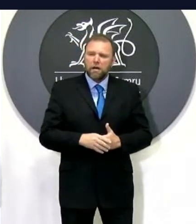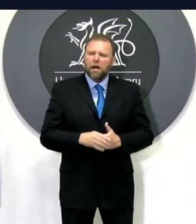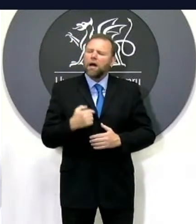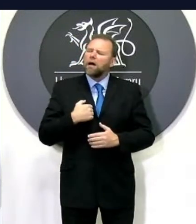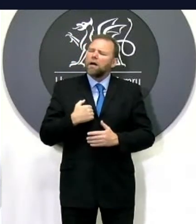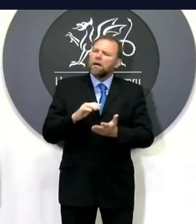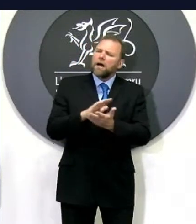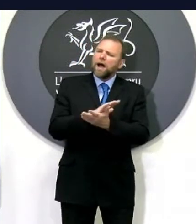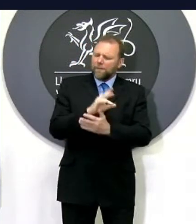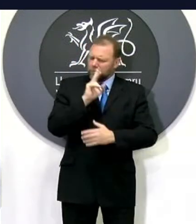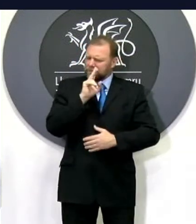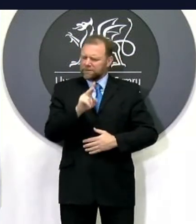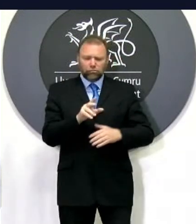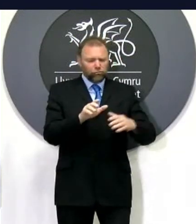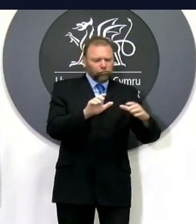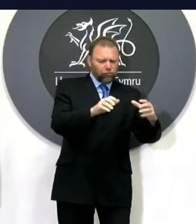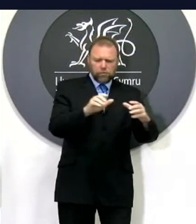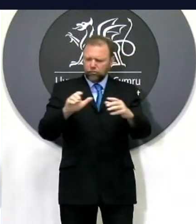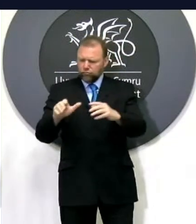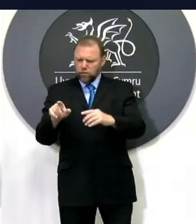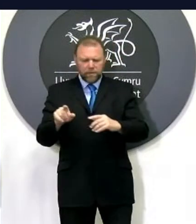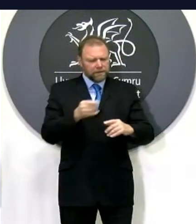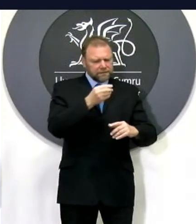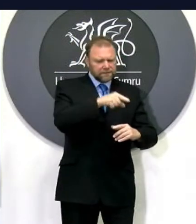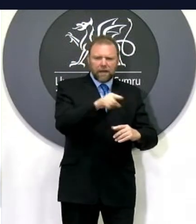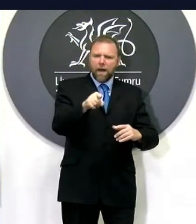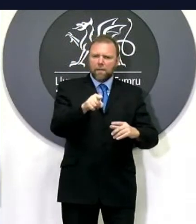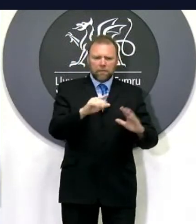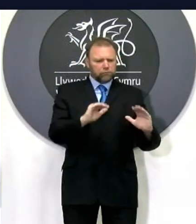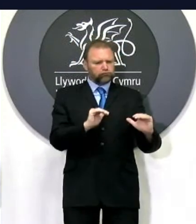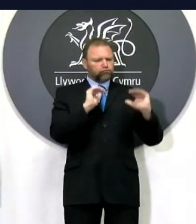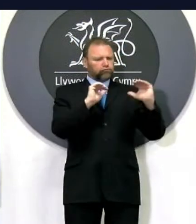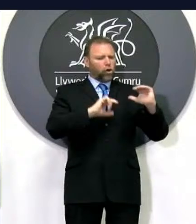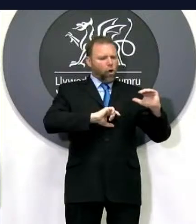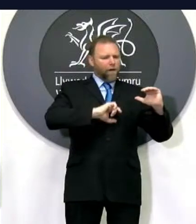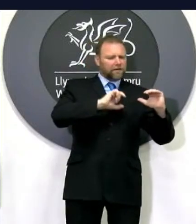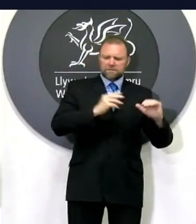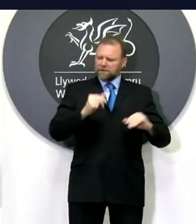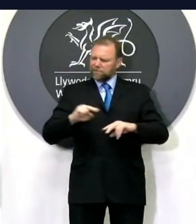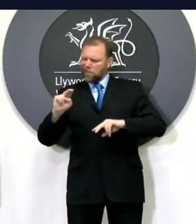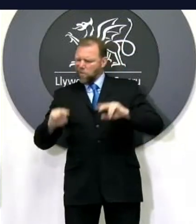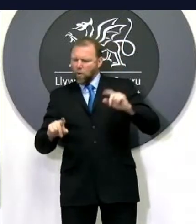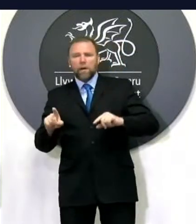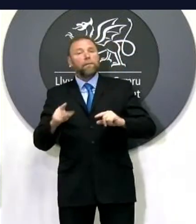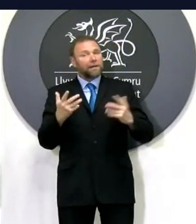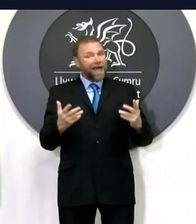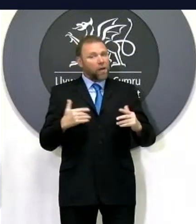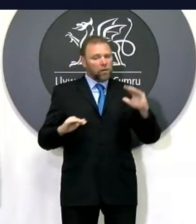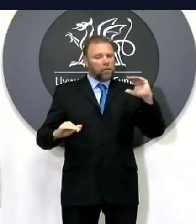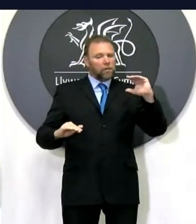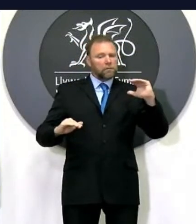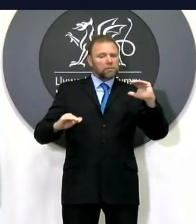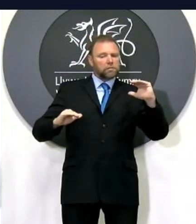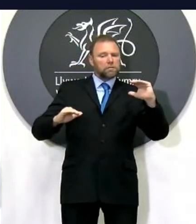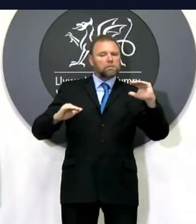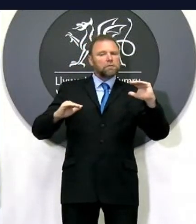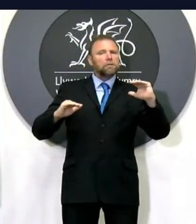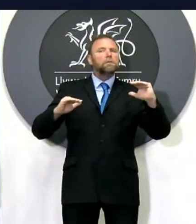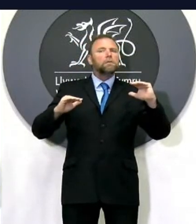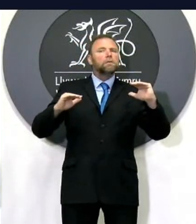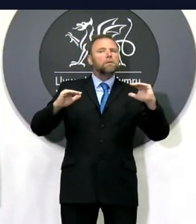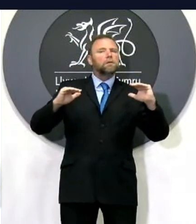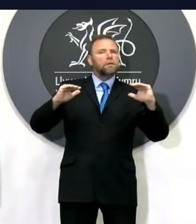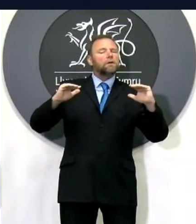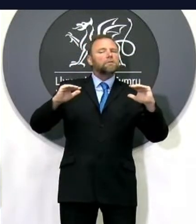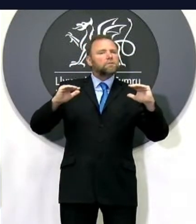between certain groups in our society and others has narrowed, but there is more work to be done to make sure that those who